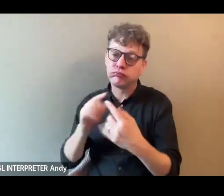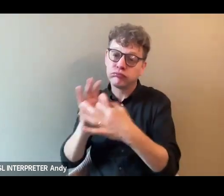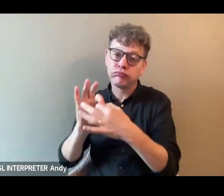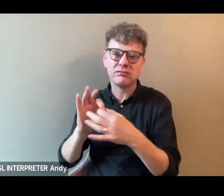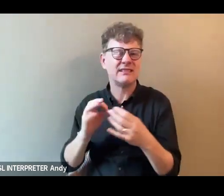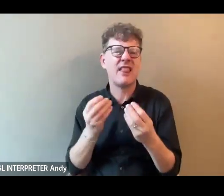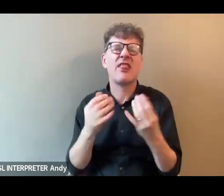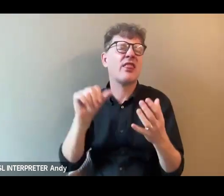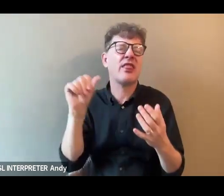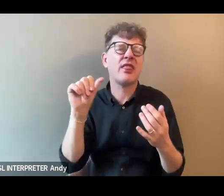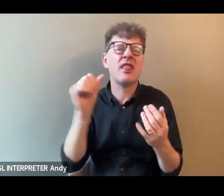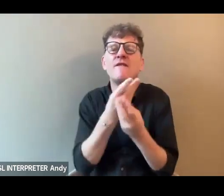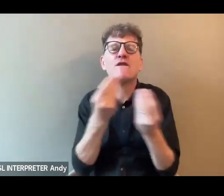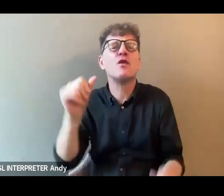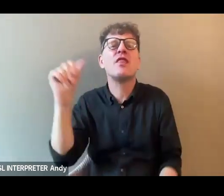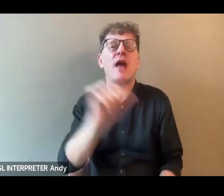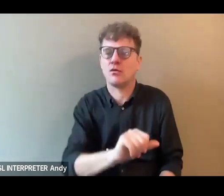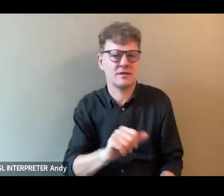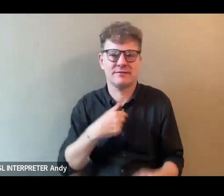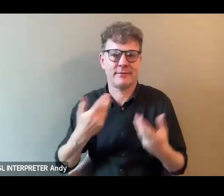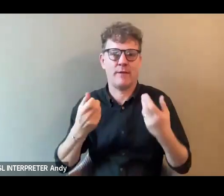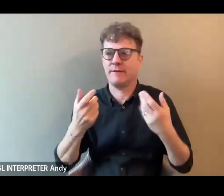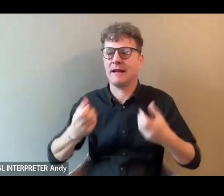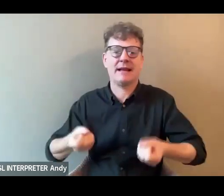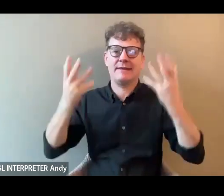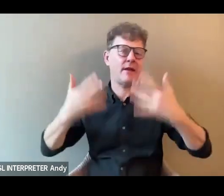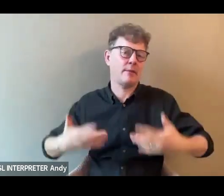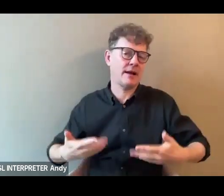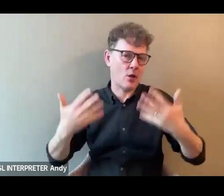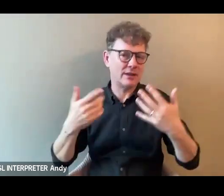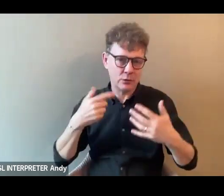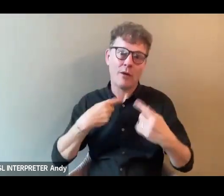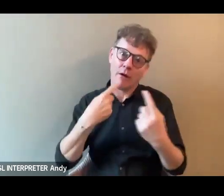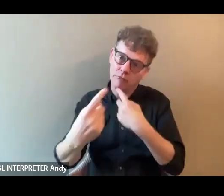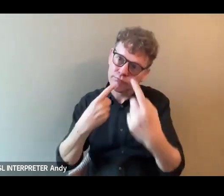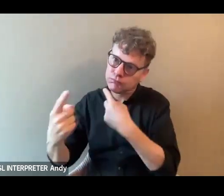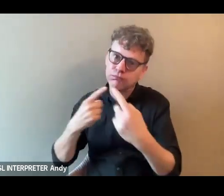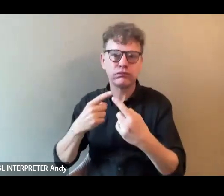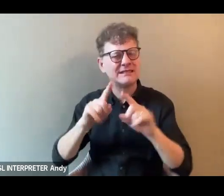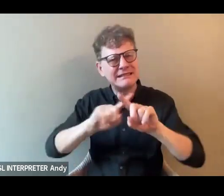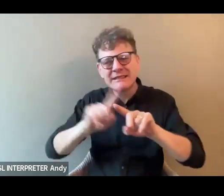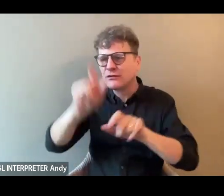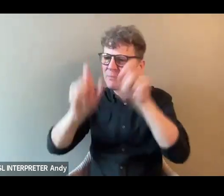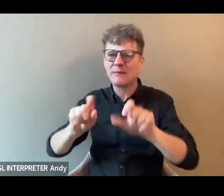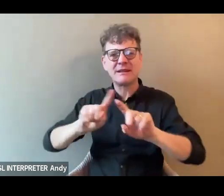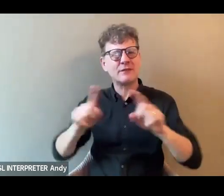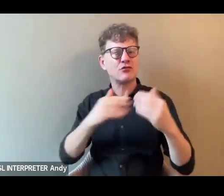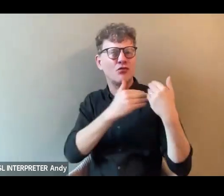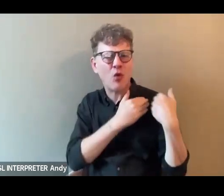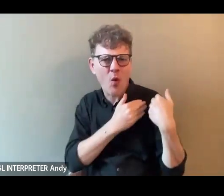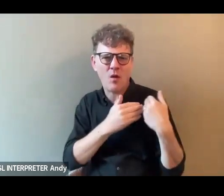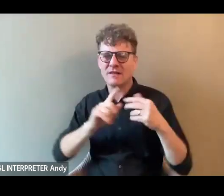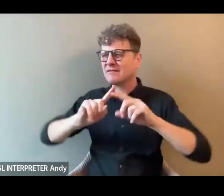it's several thousand, and I kind of gave up counting at that point. So we've spoken to a vast array of people working in different kinds of roles, different